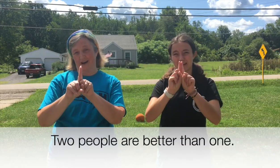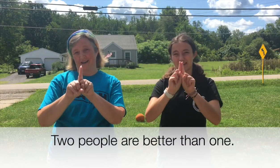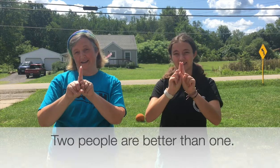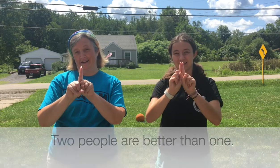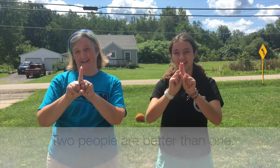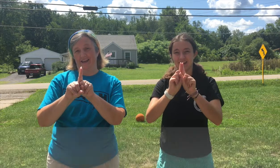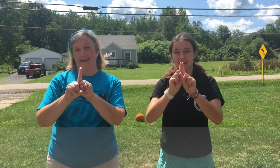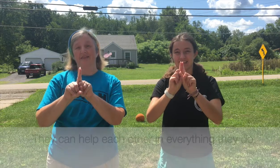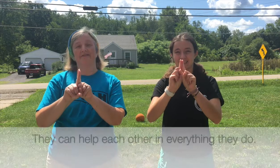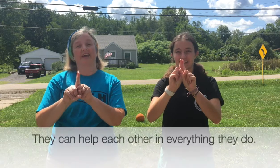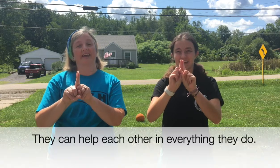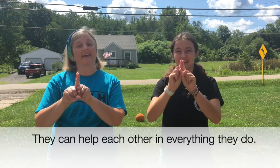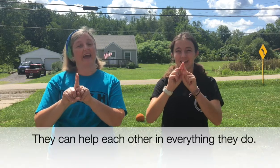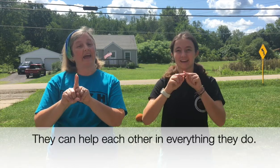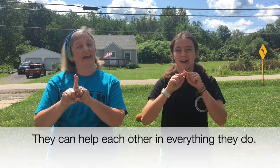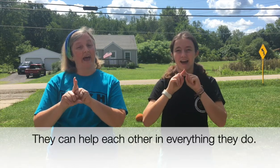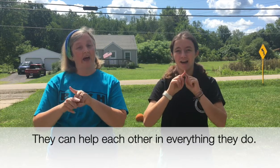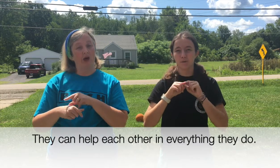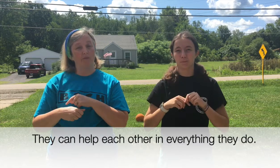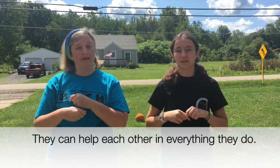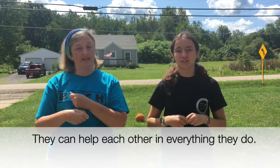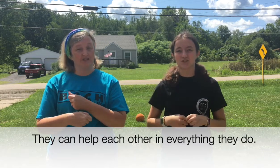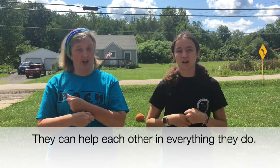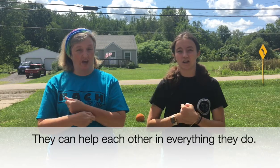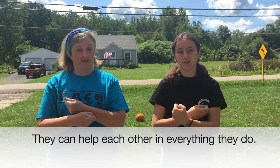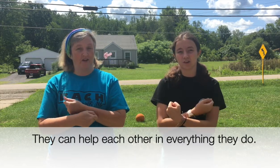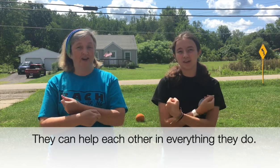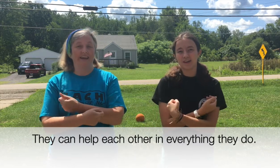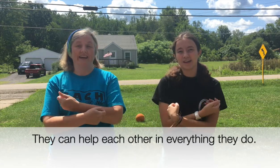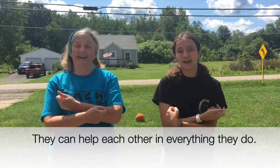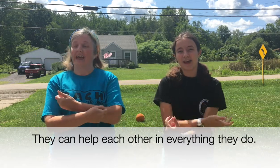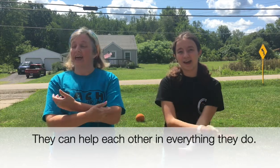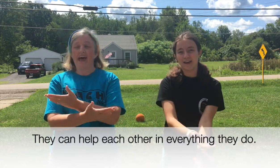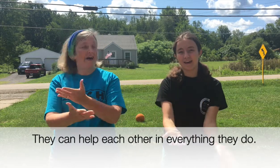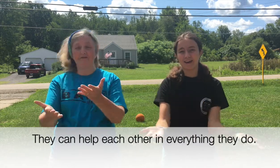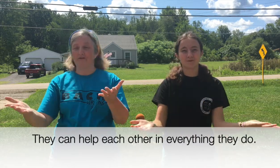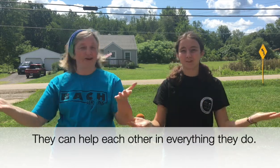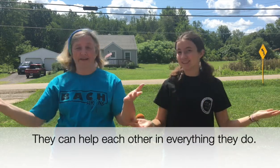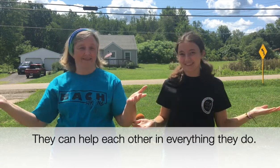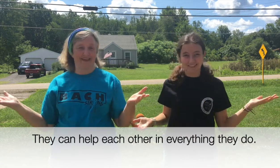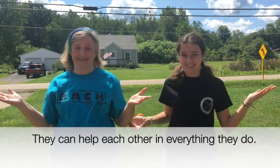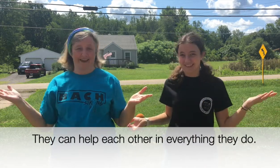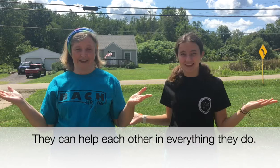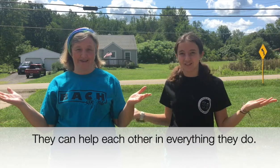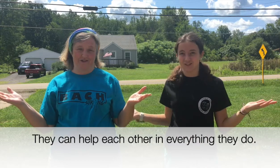one. They can help each other in everything they do.